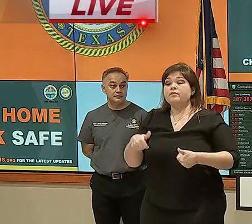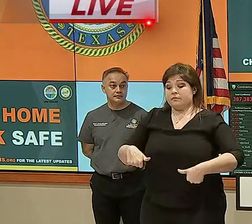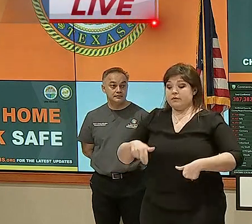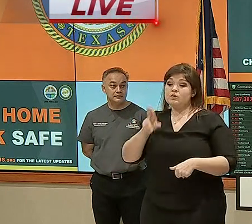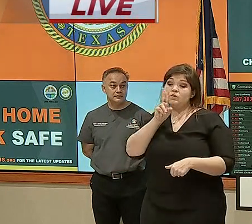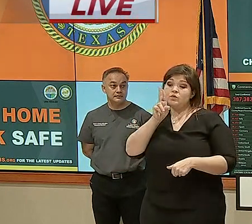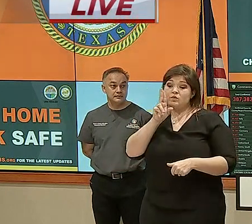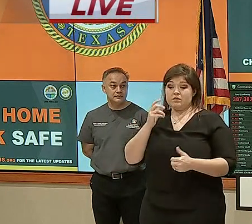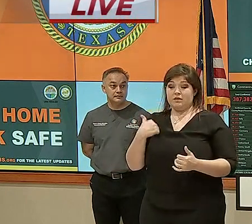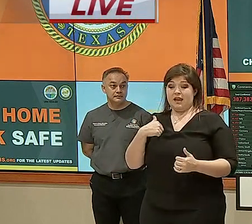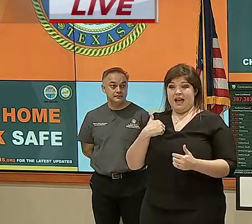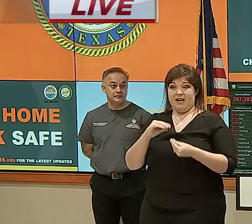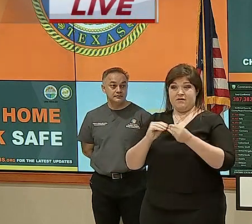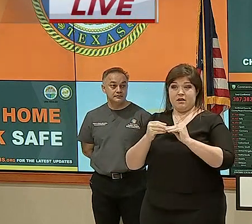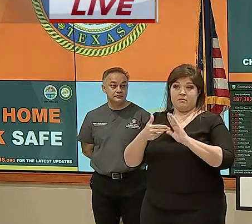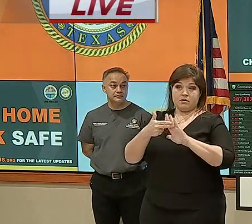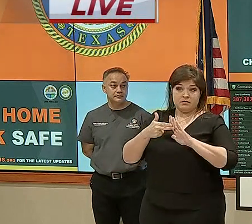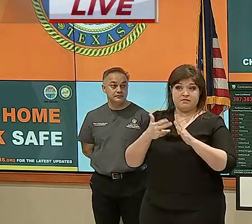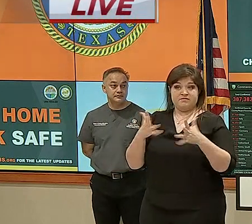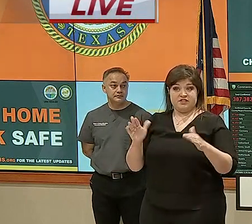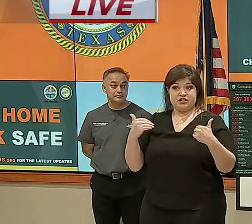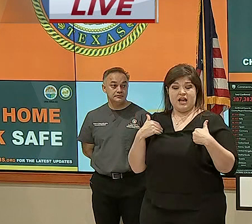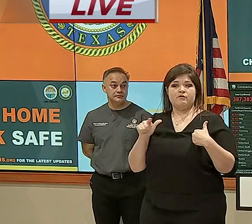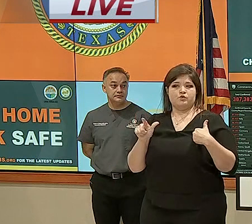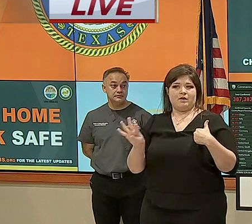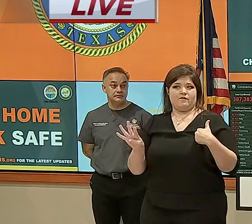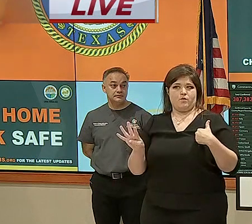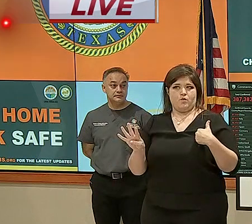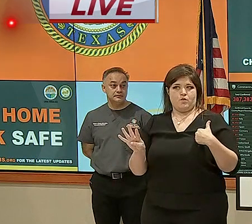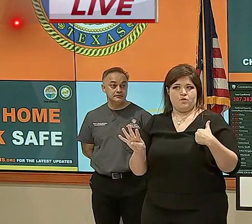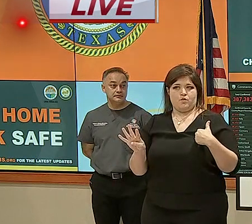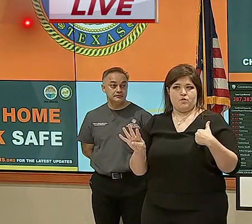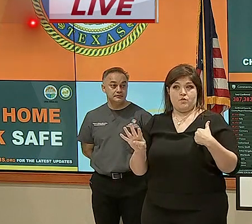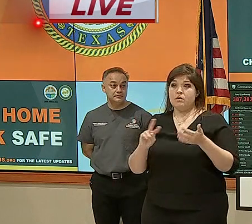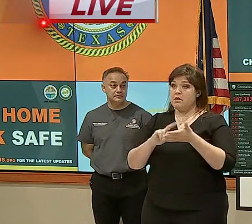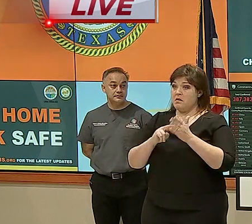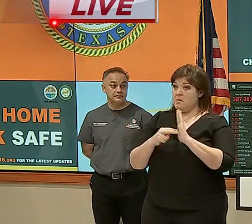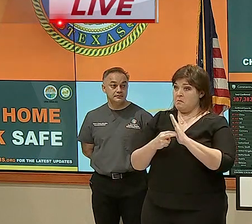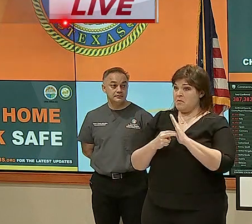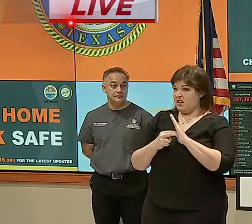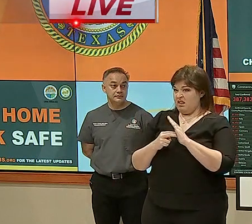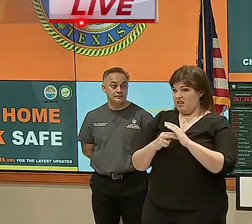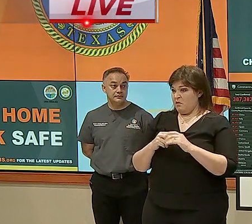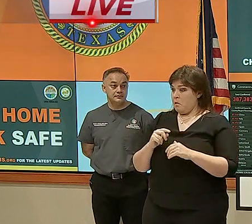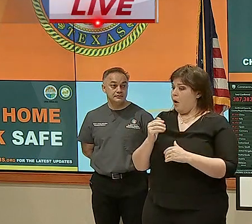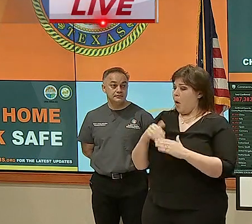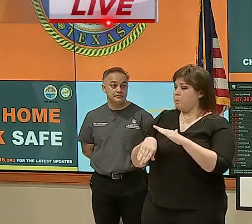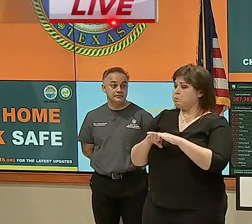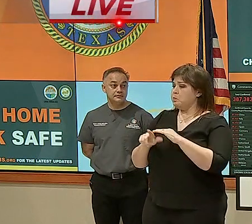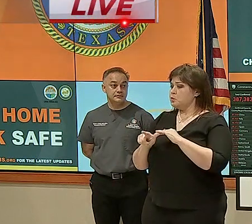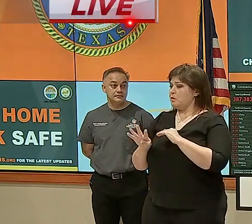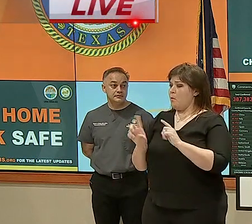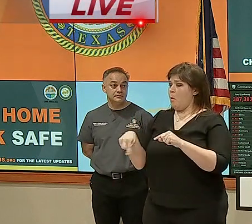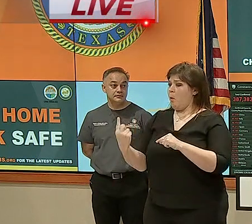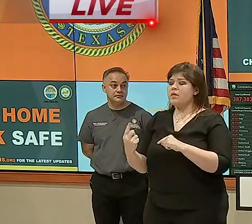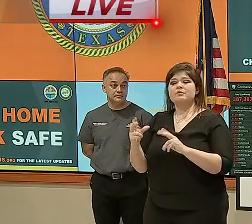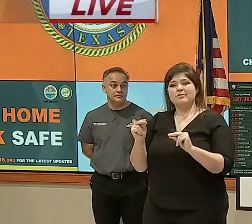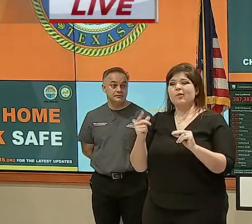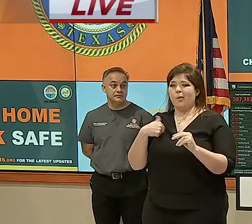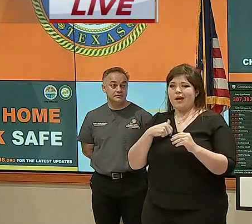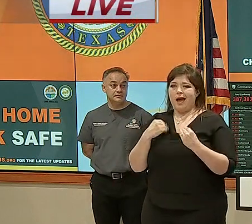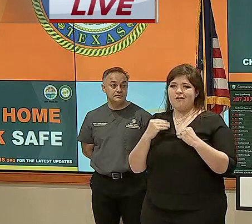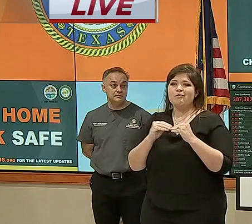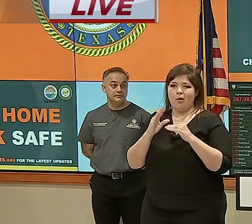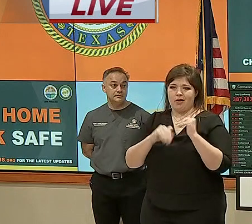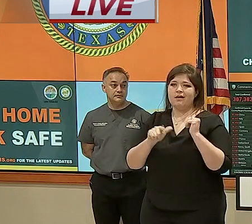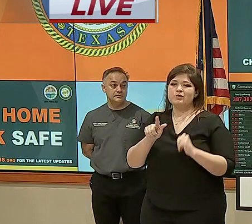have 24 cases. Doesn't mean that there are only 24. There are more than 24. We all know that. But the goal